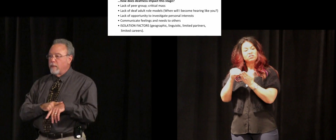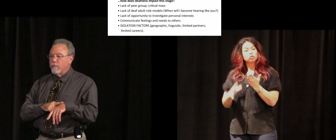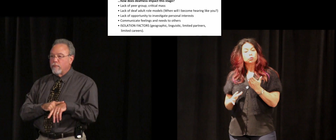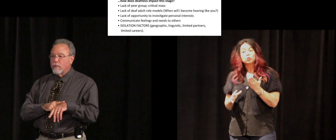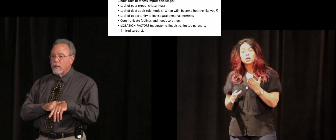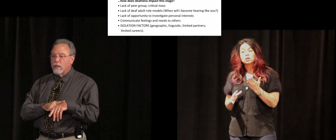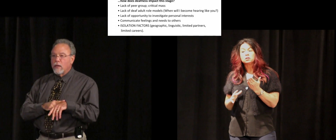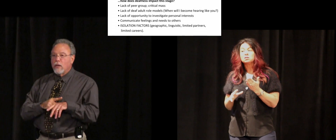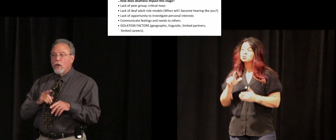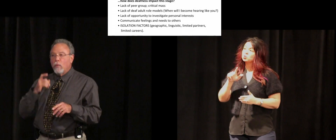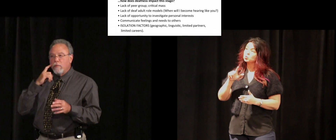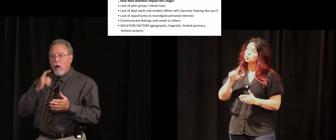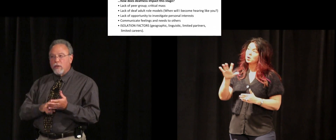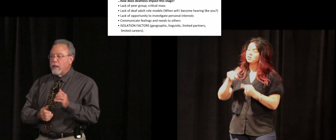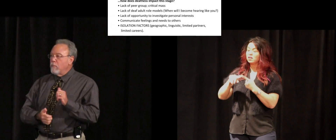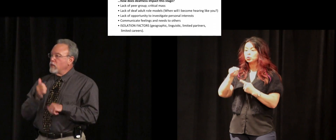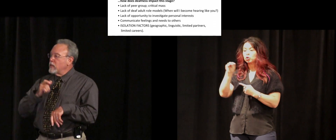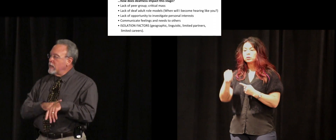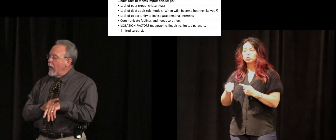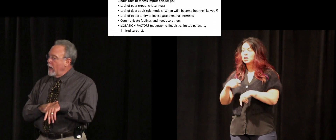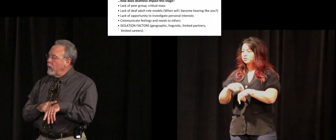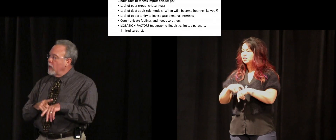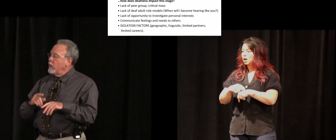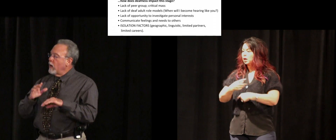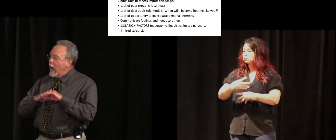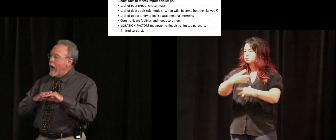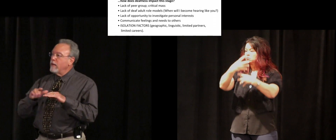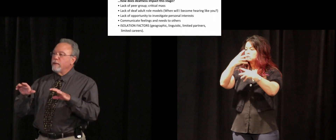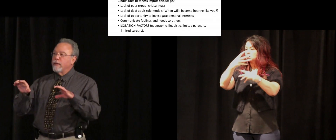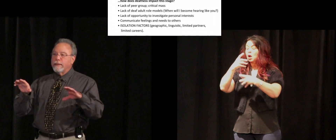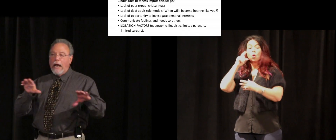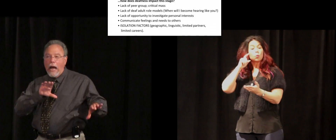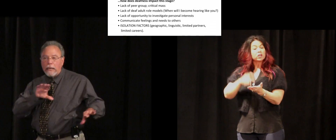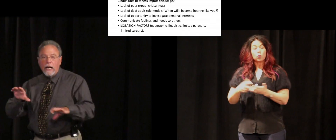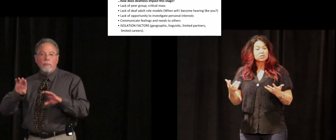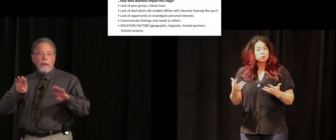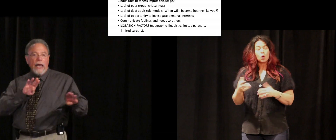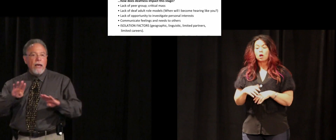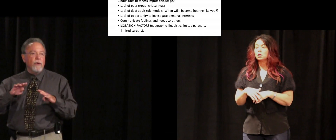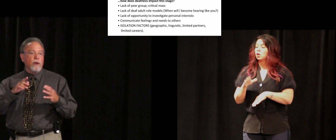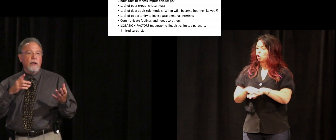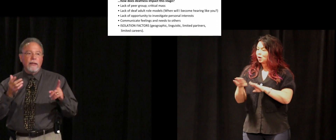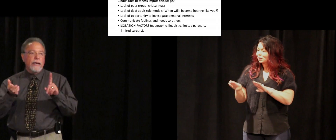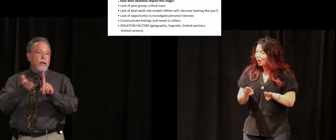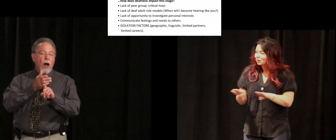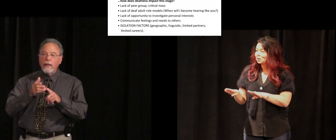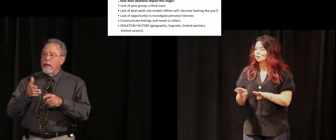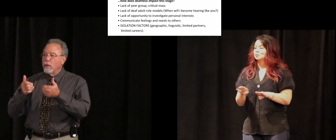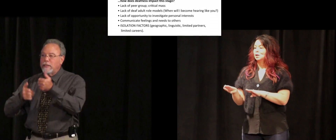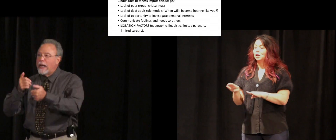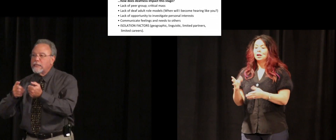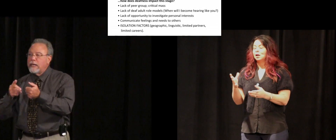it, that festers somewhere. And it pops up